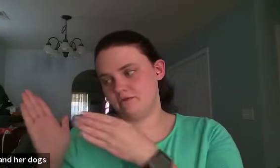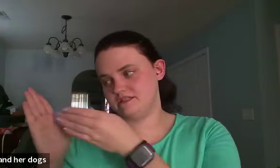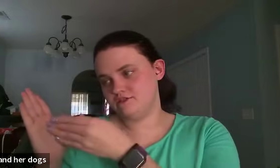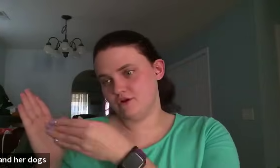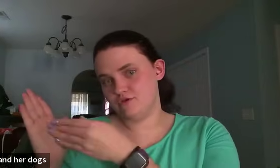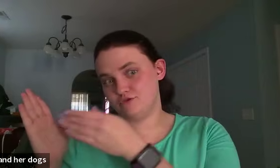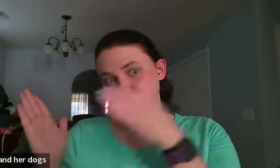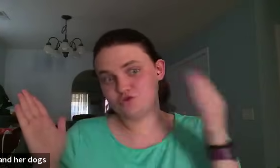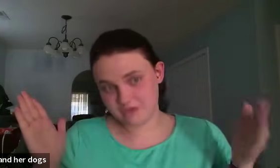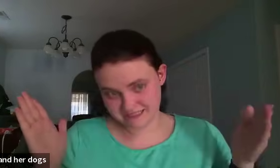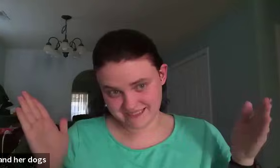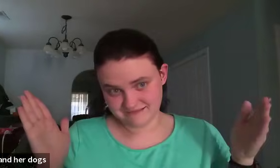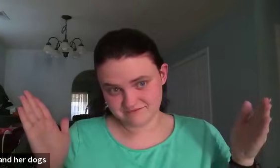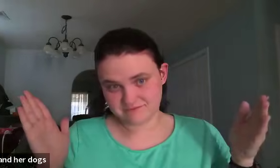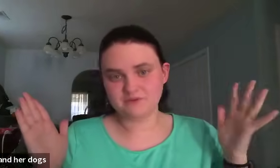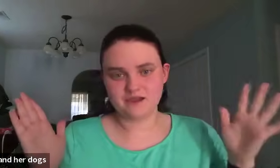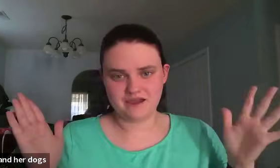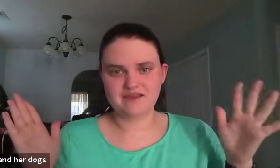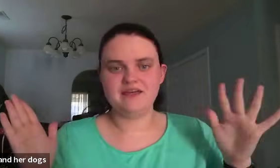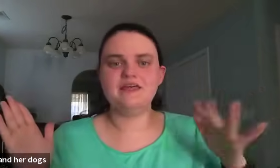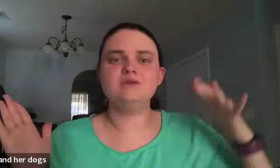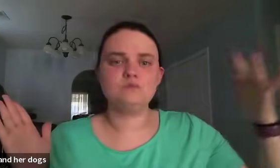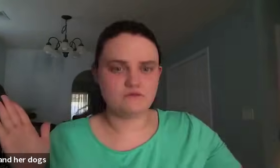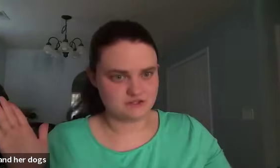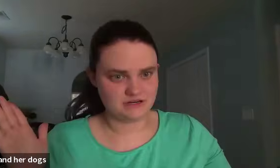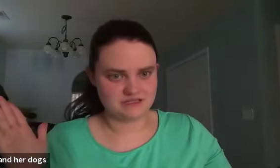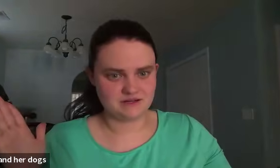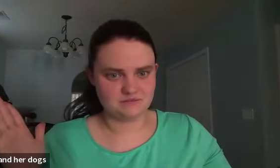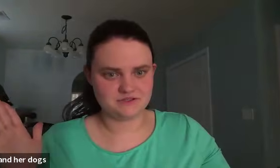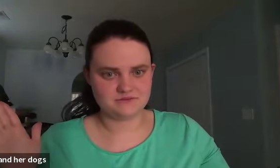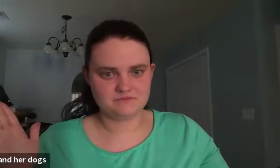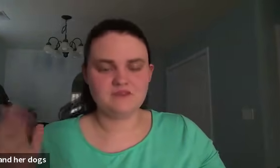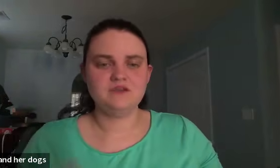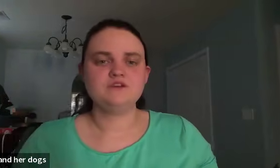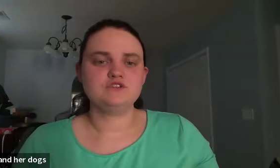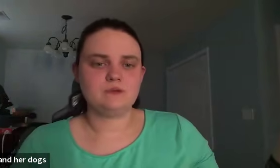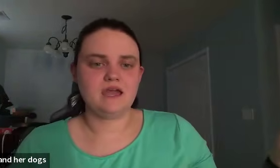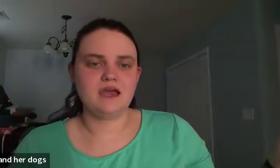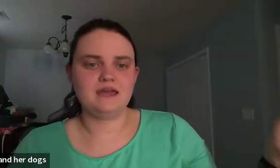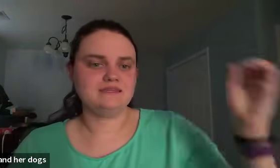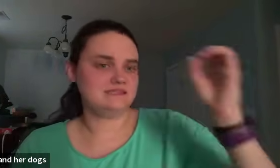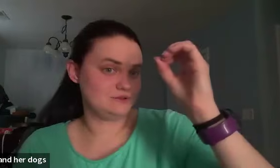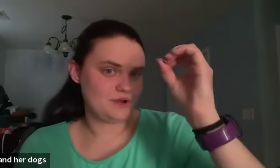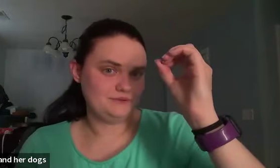way 0 through 20. Okay? And then we'll move on to our next numbers. So we had 0,